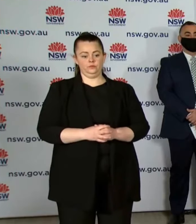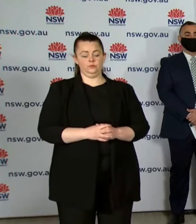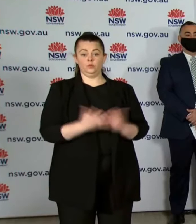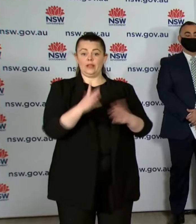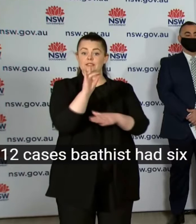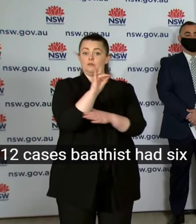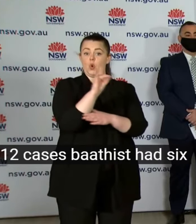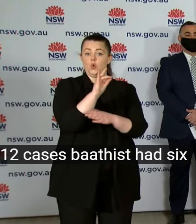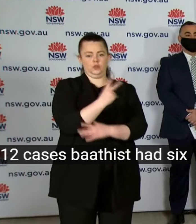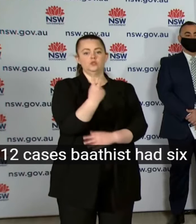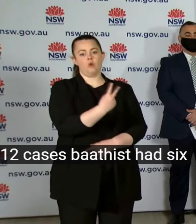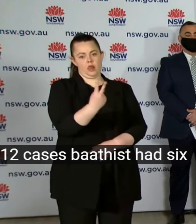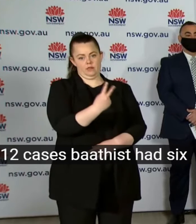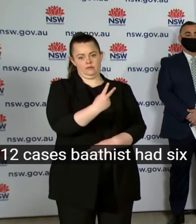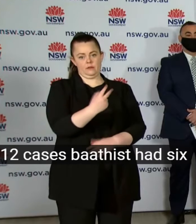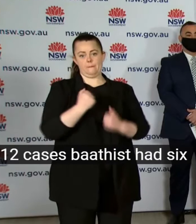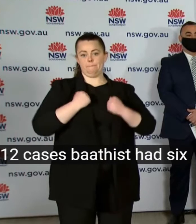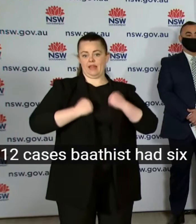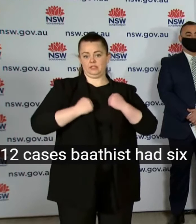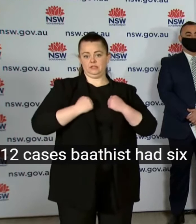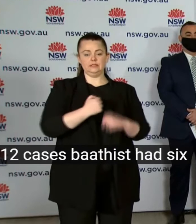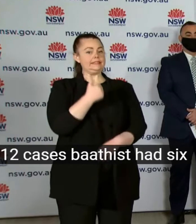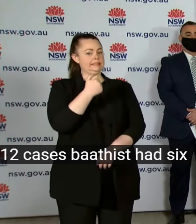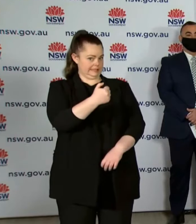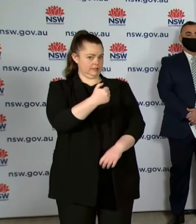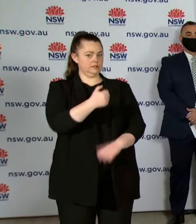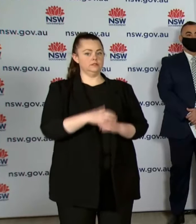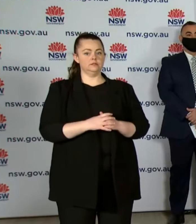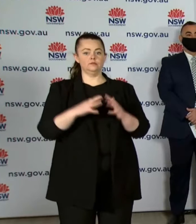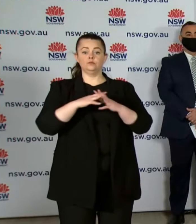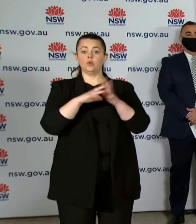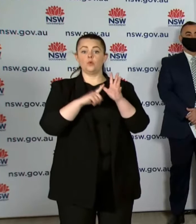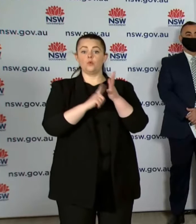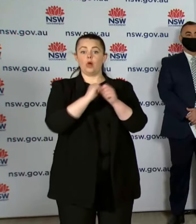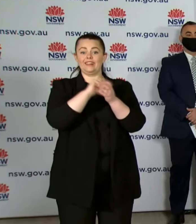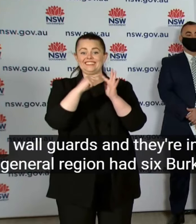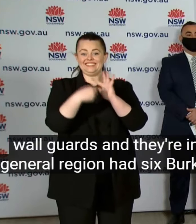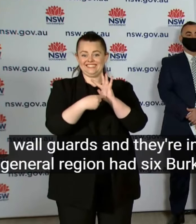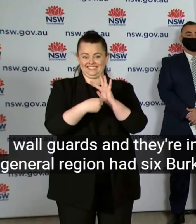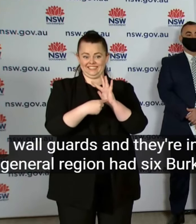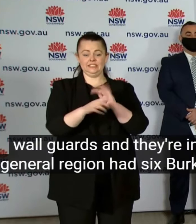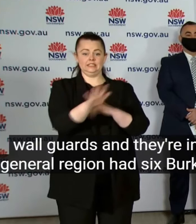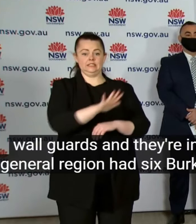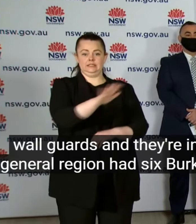12 cases, Bathurst had 6, Walgett and the general region had